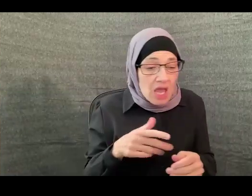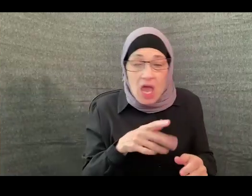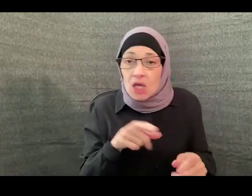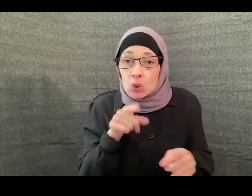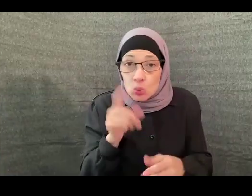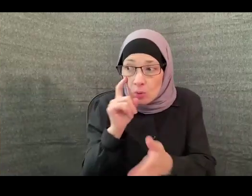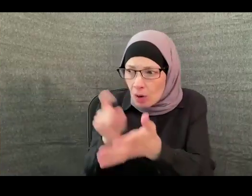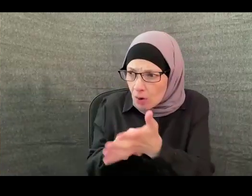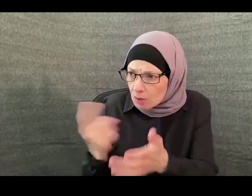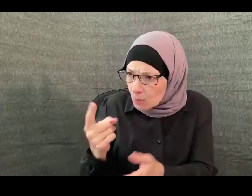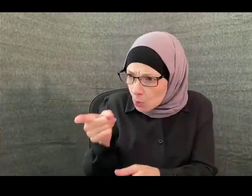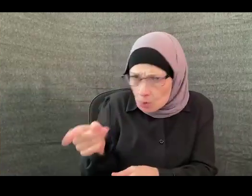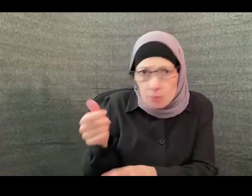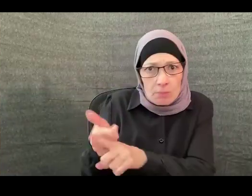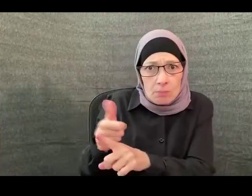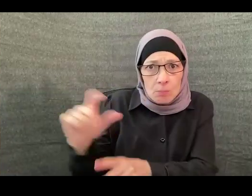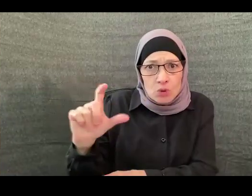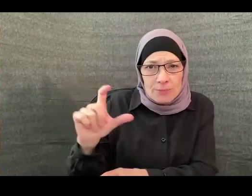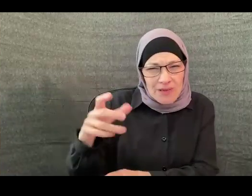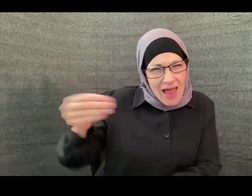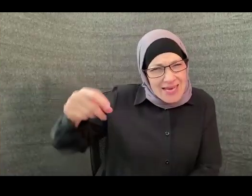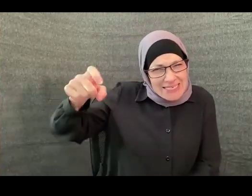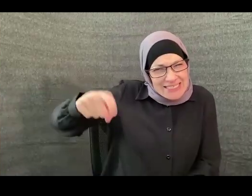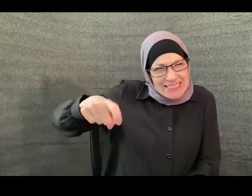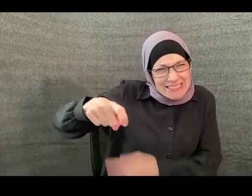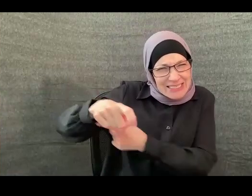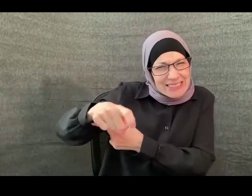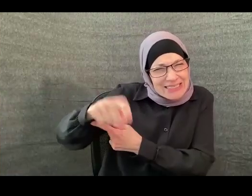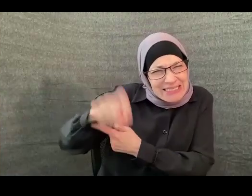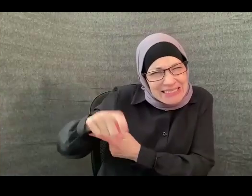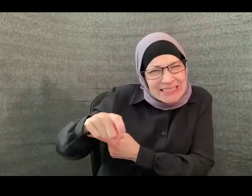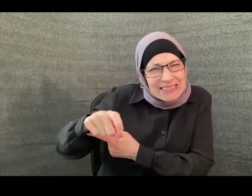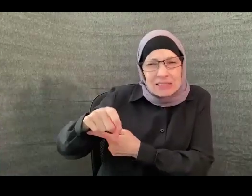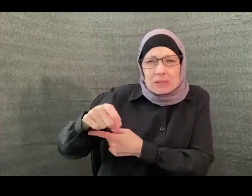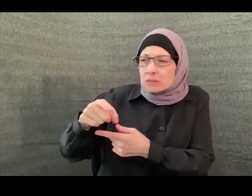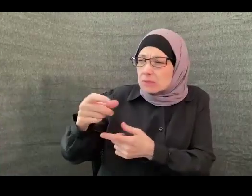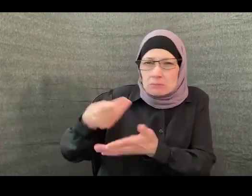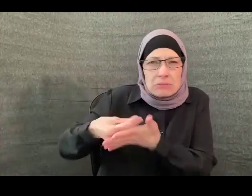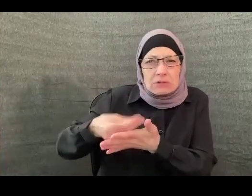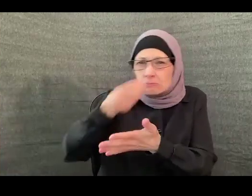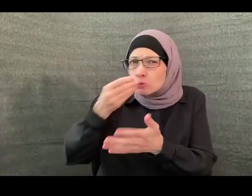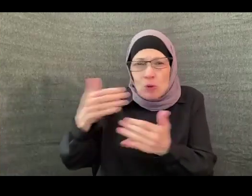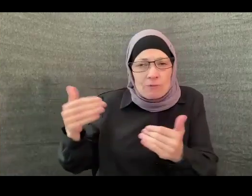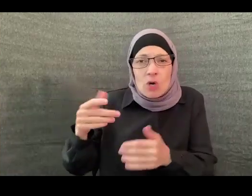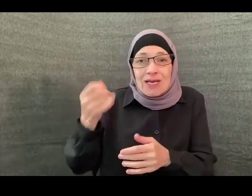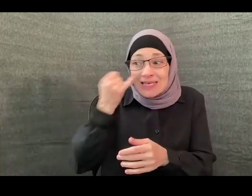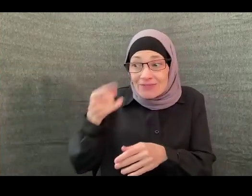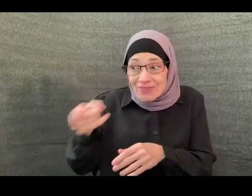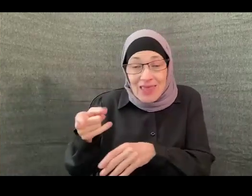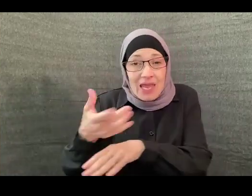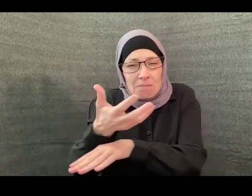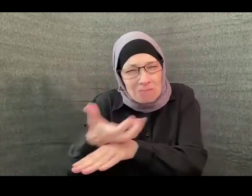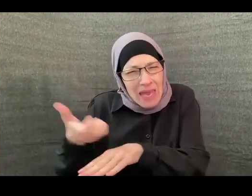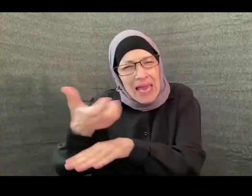who is in need, so much so that they are begging, don't blame